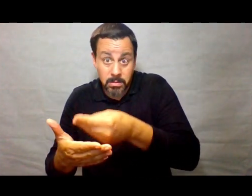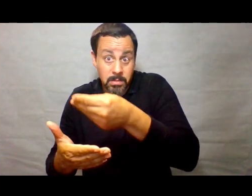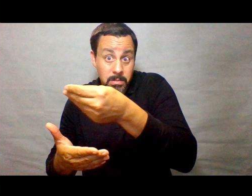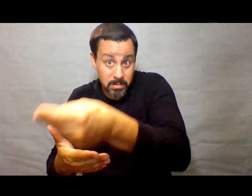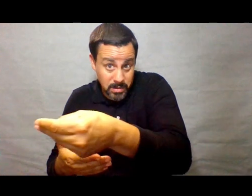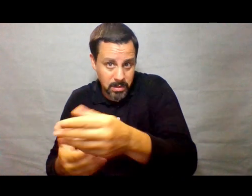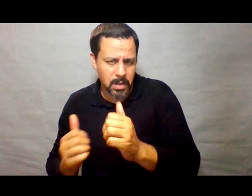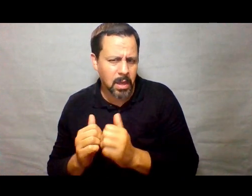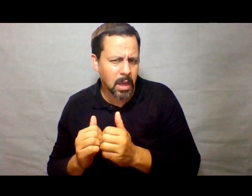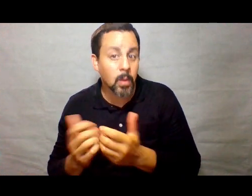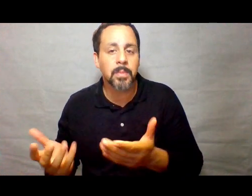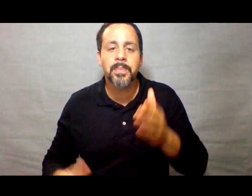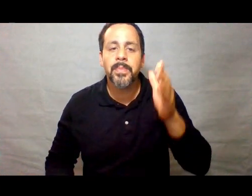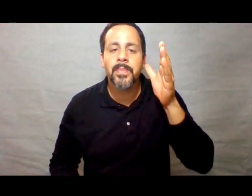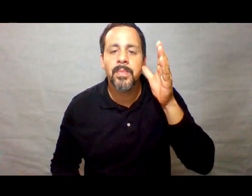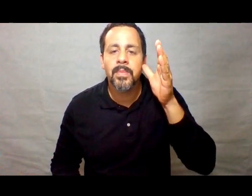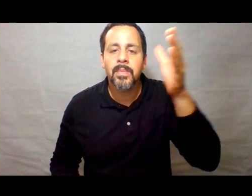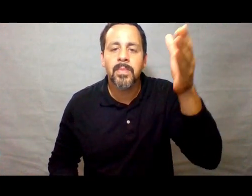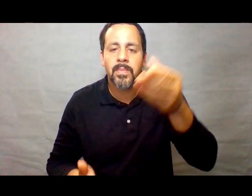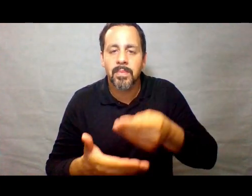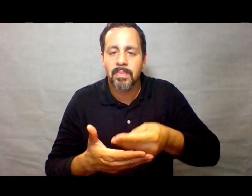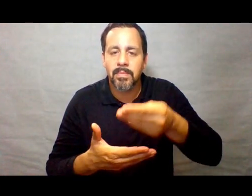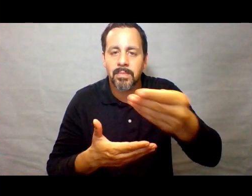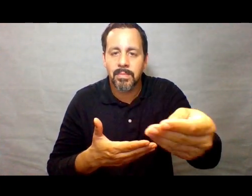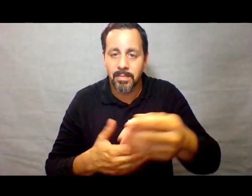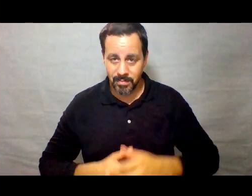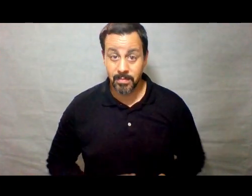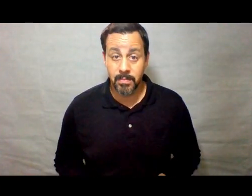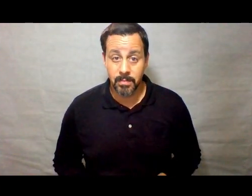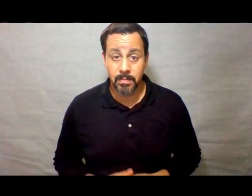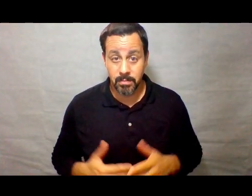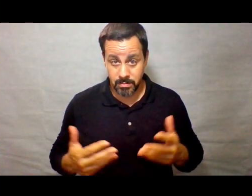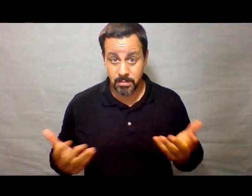and when I pair it up with the verb by,